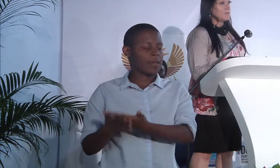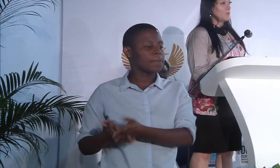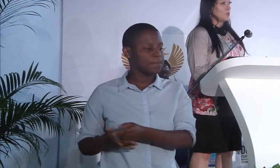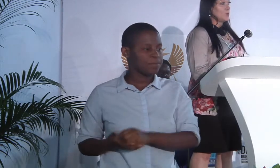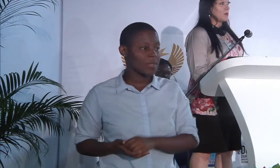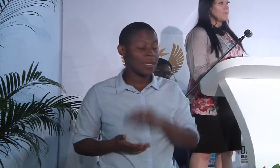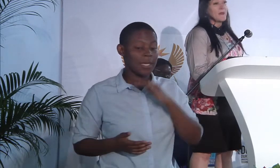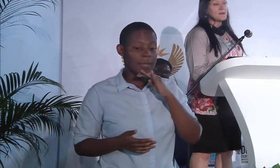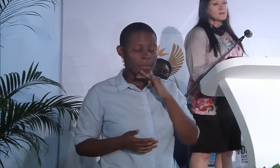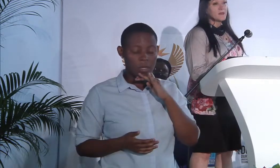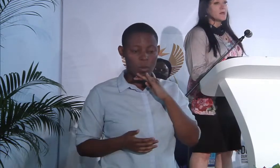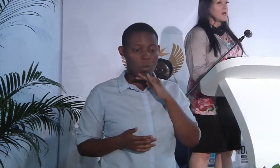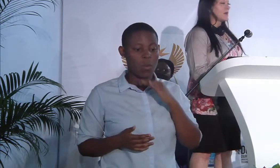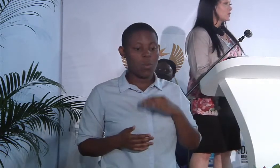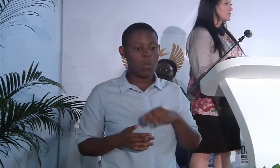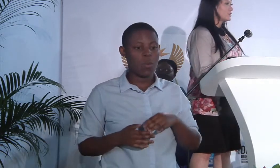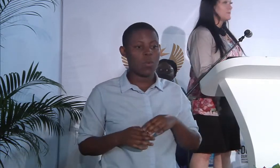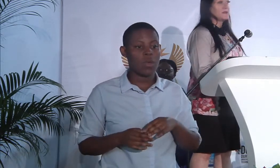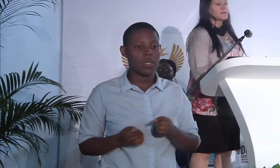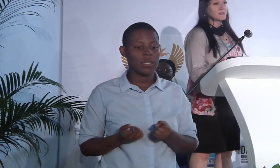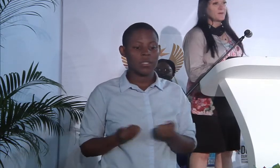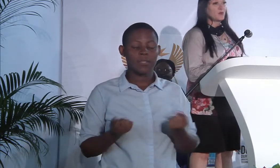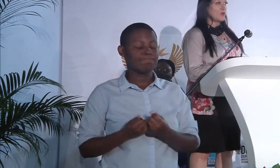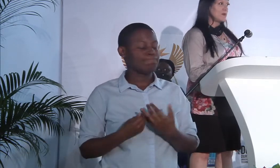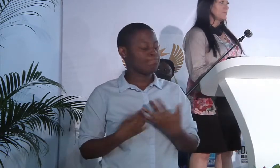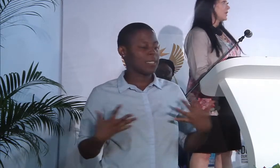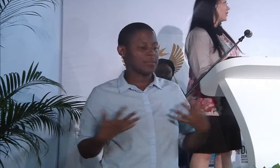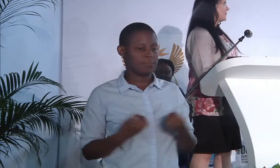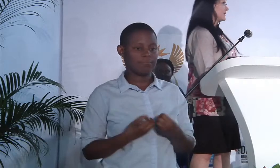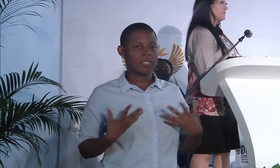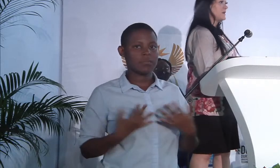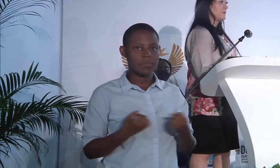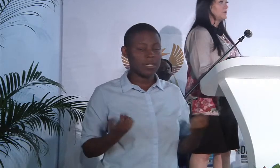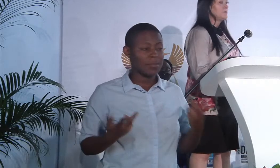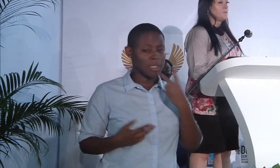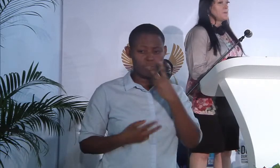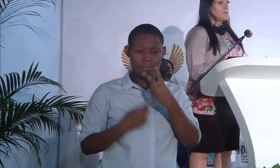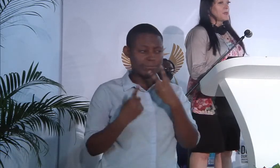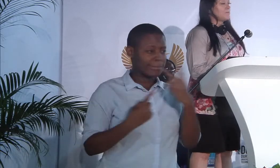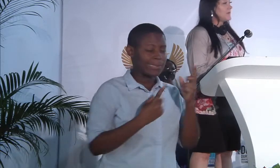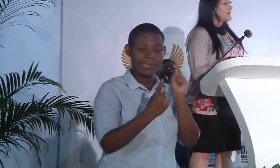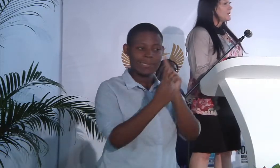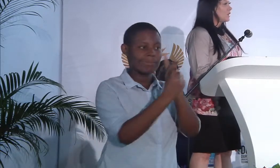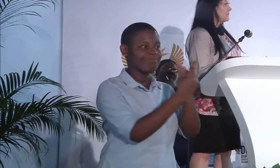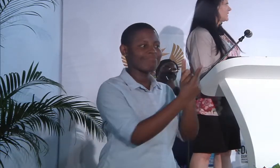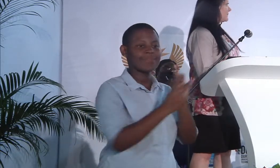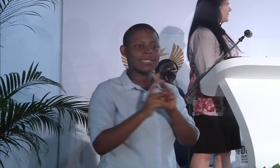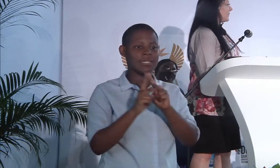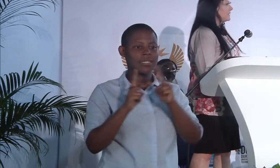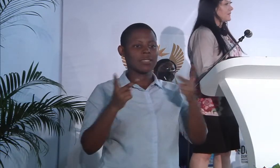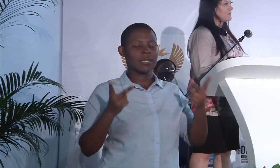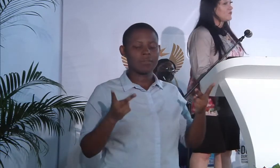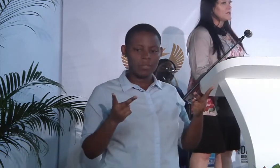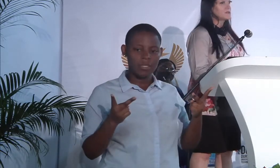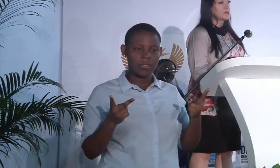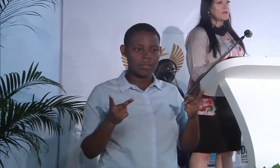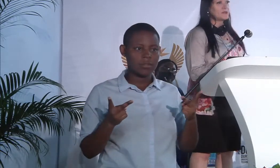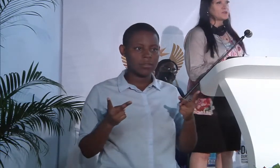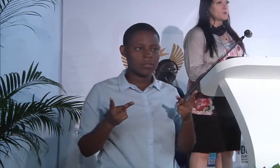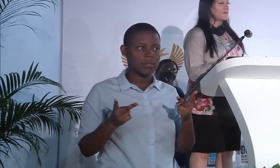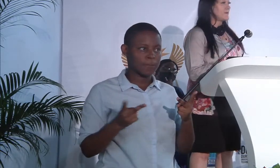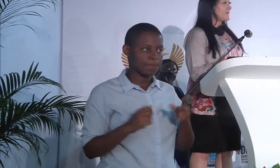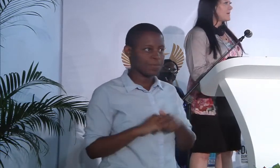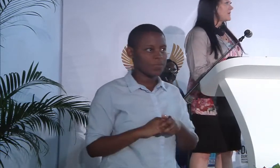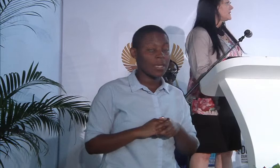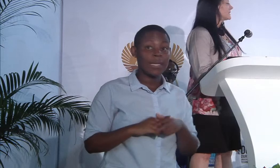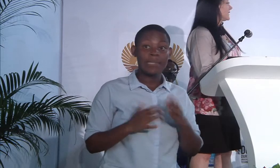were amazing. I got to meet some incredible homeless people. Many homeless people have been reintegrated